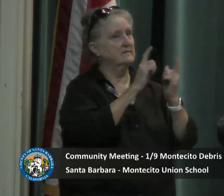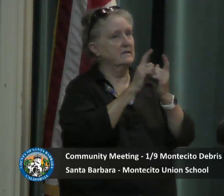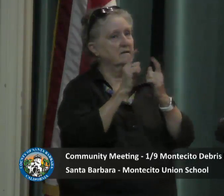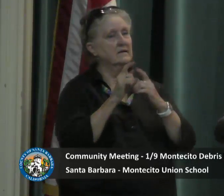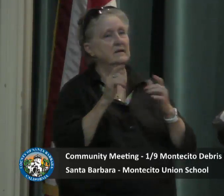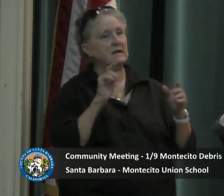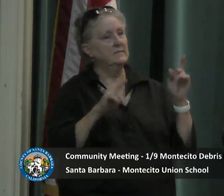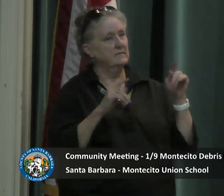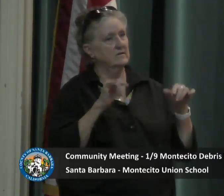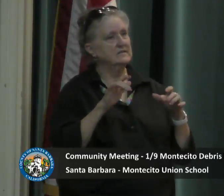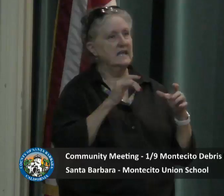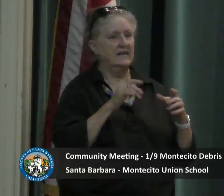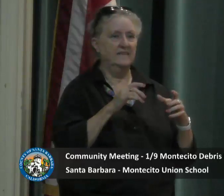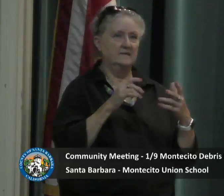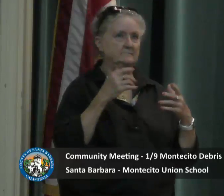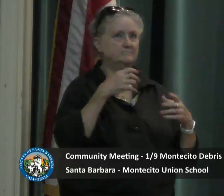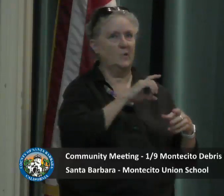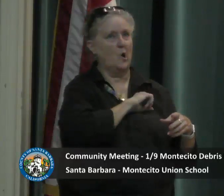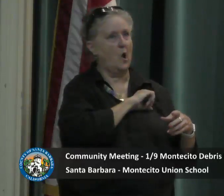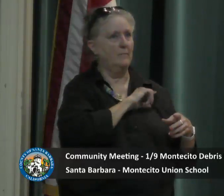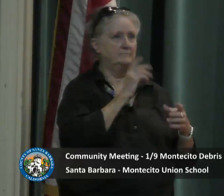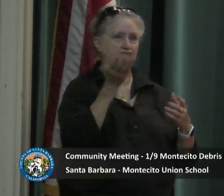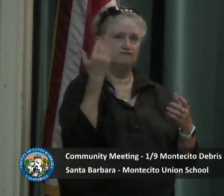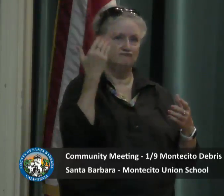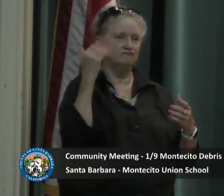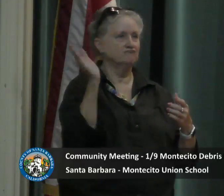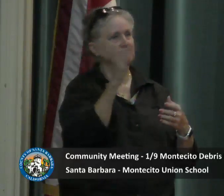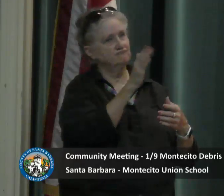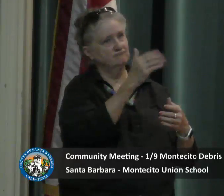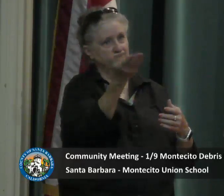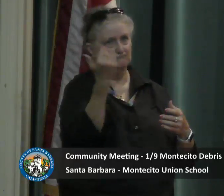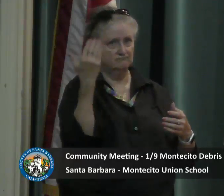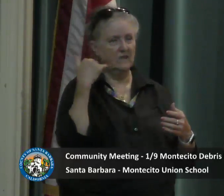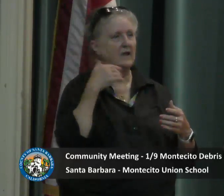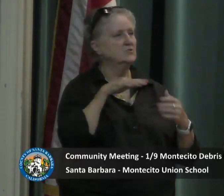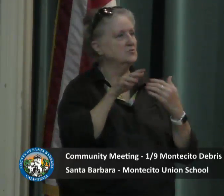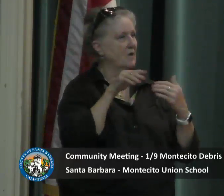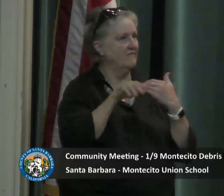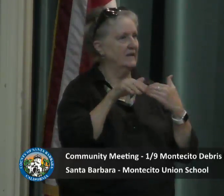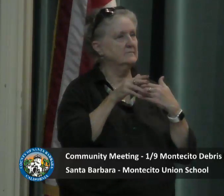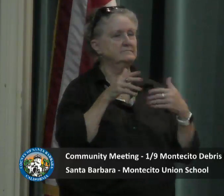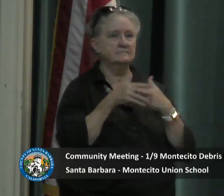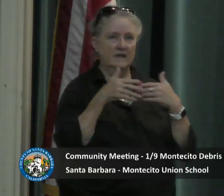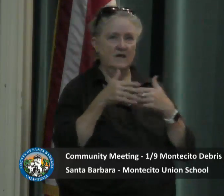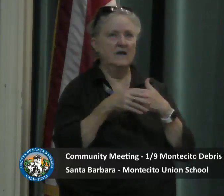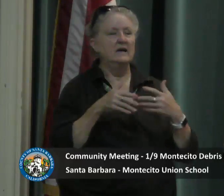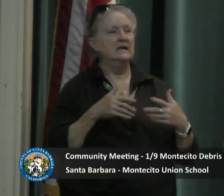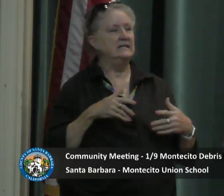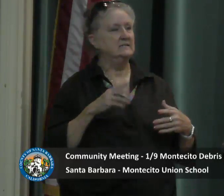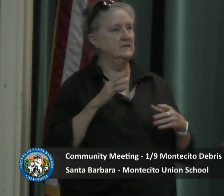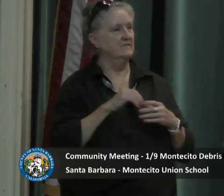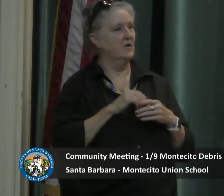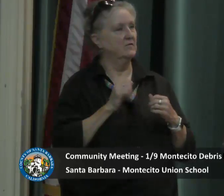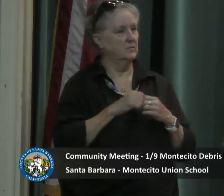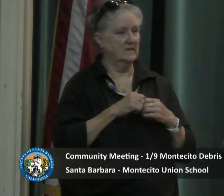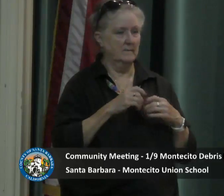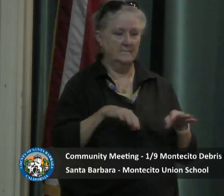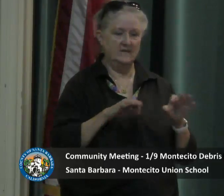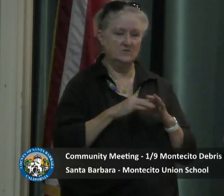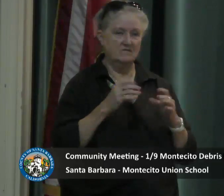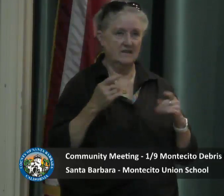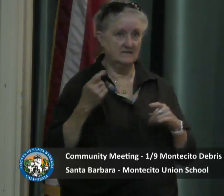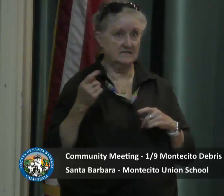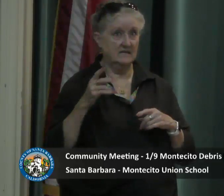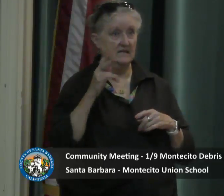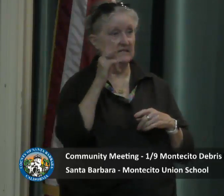sort of like the traffic cop. And he has been involved in a number of the major events, I think in Katrina, and every major